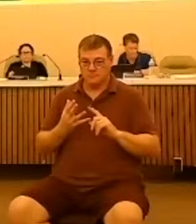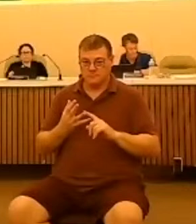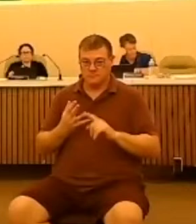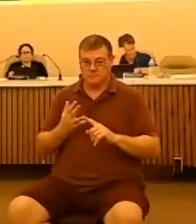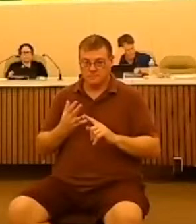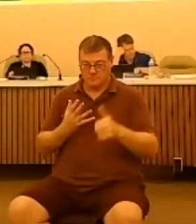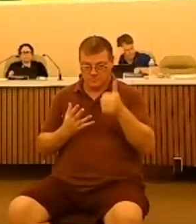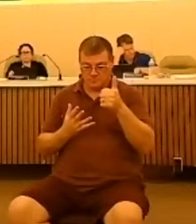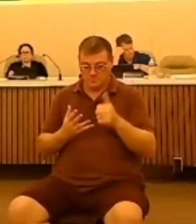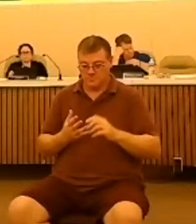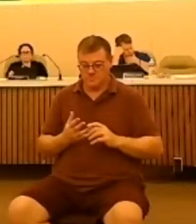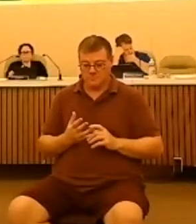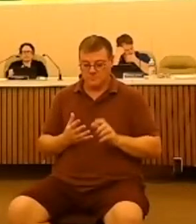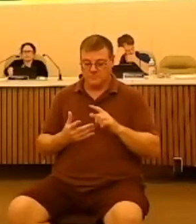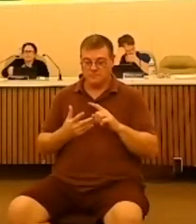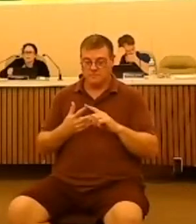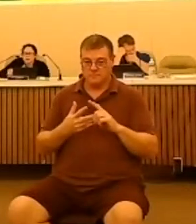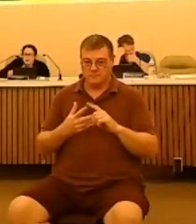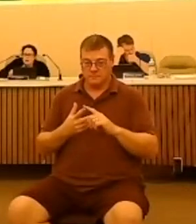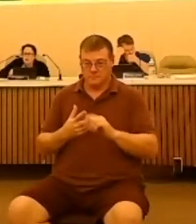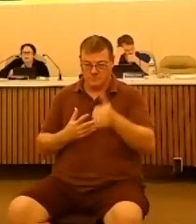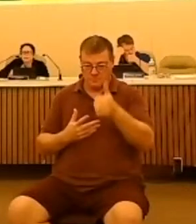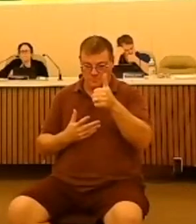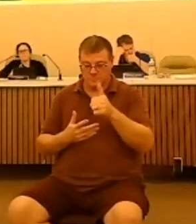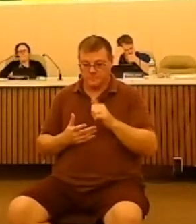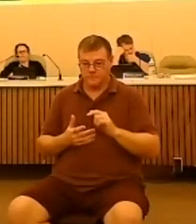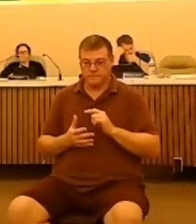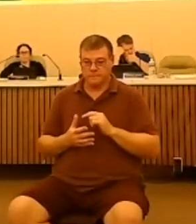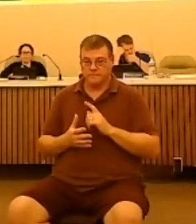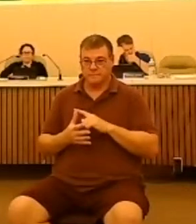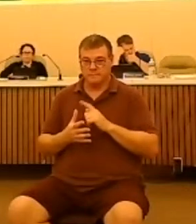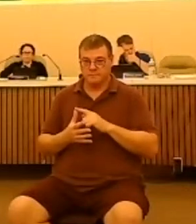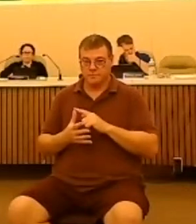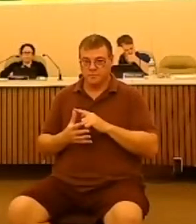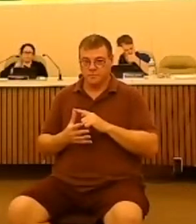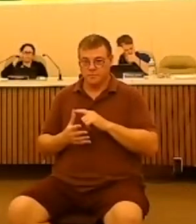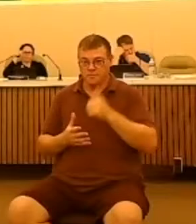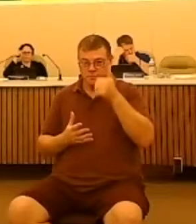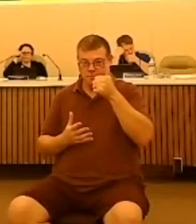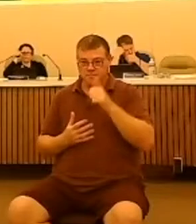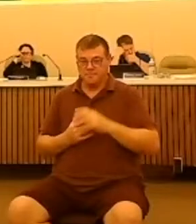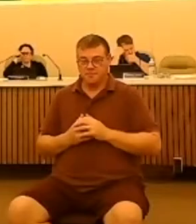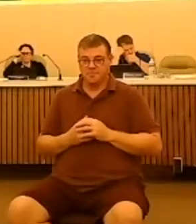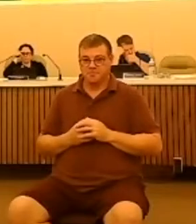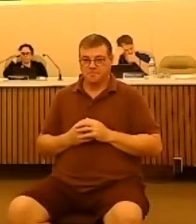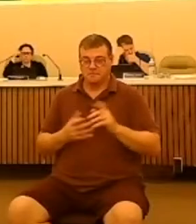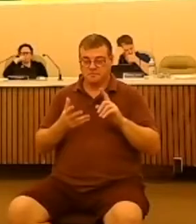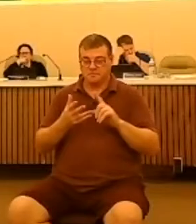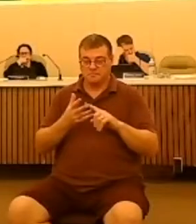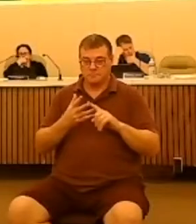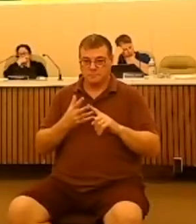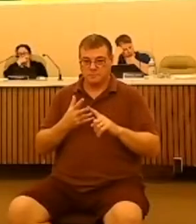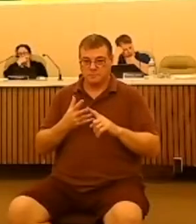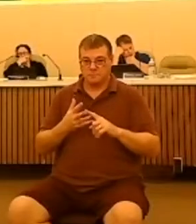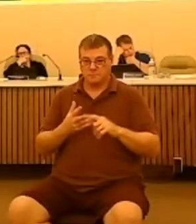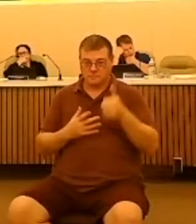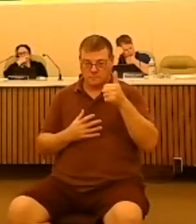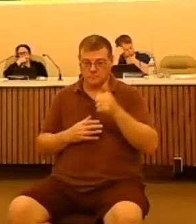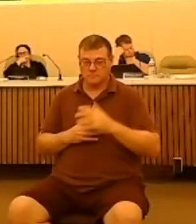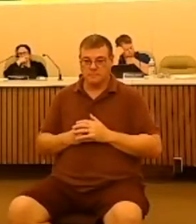Stafford, Aye. Councilmember Safranik, Aye. Councilmember Bolzner, Aye. Supervisor Schultz.